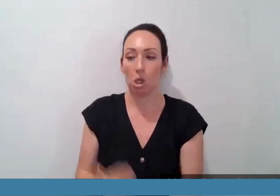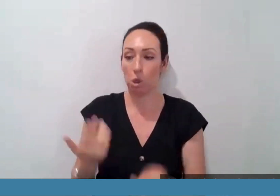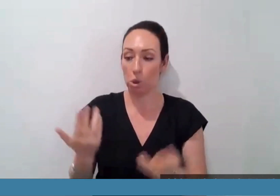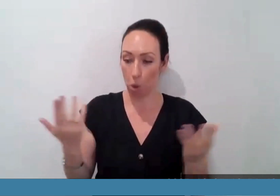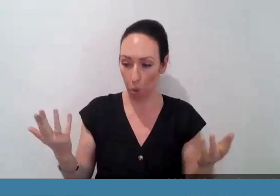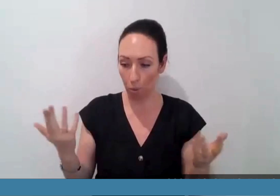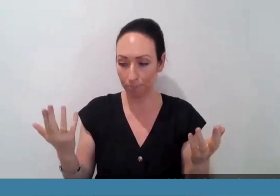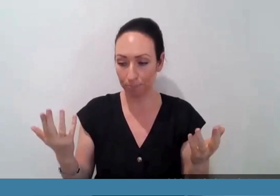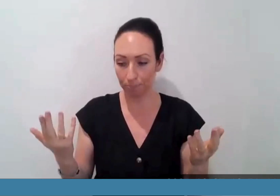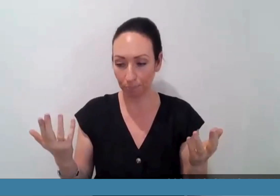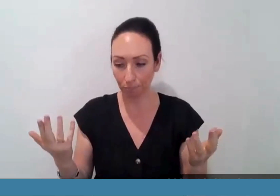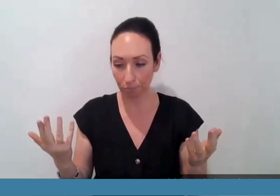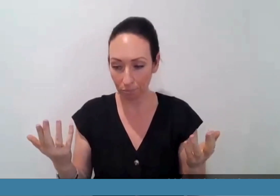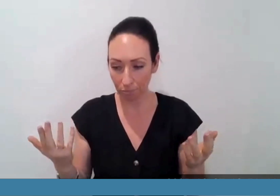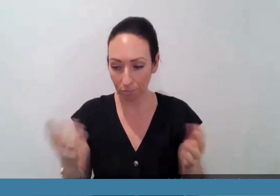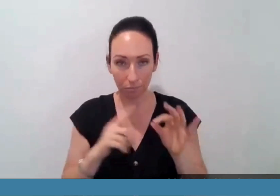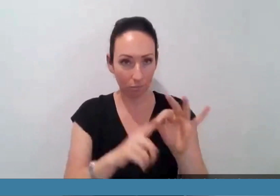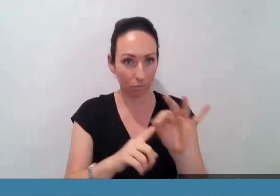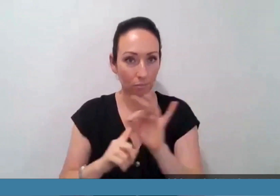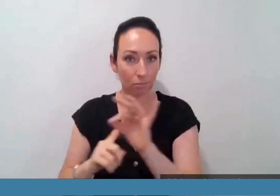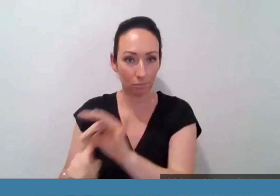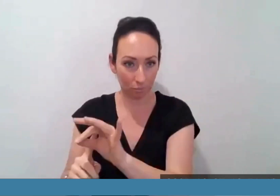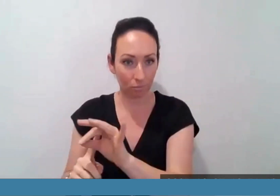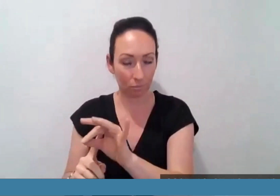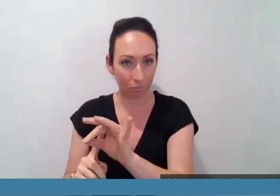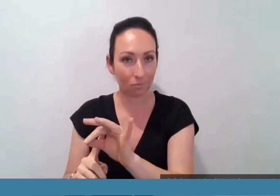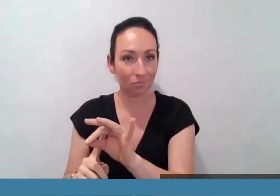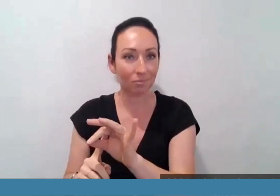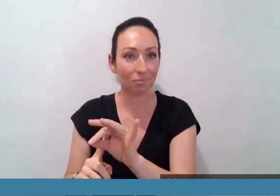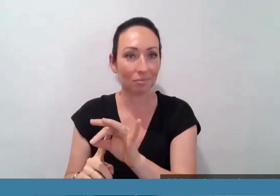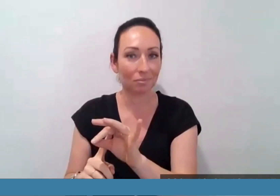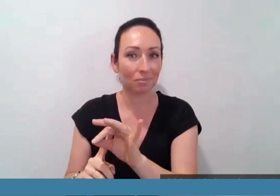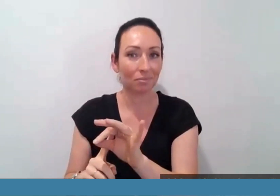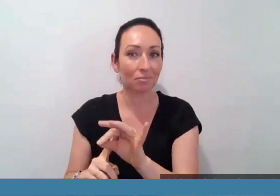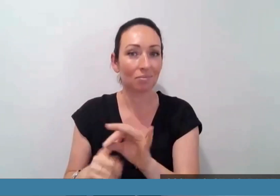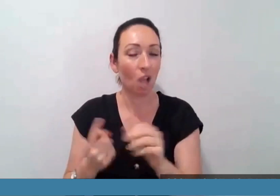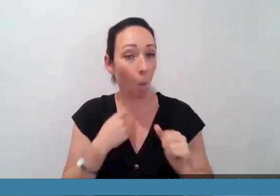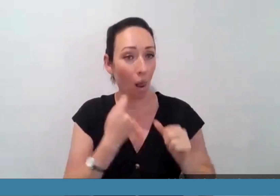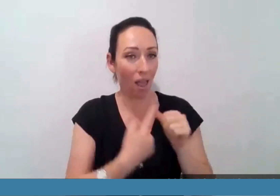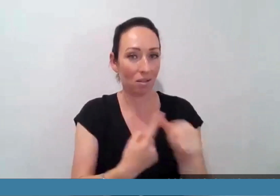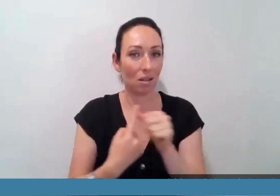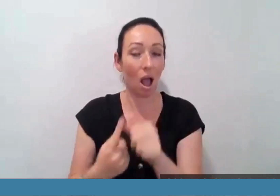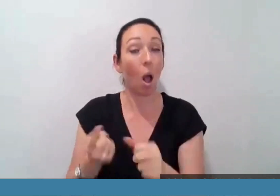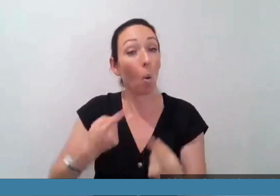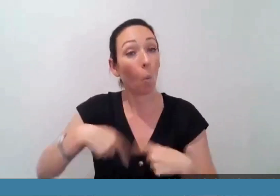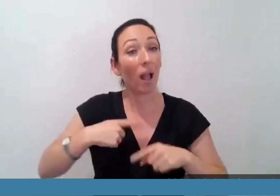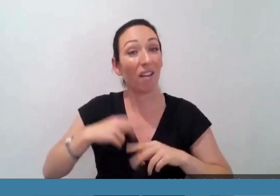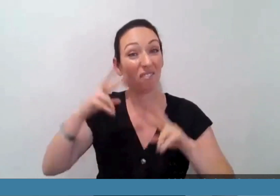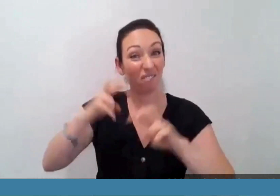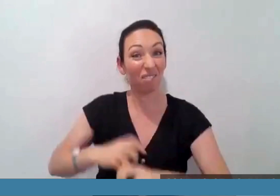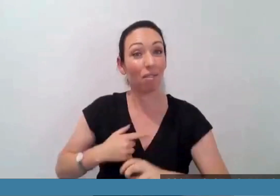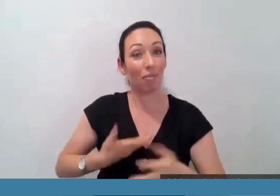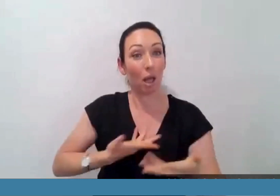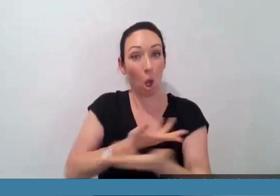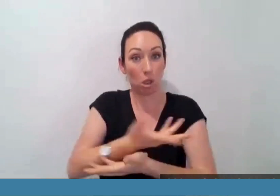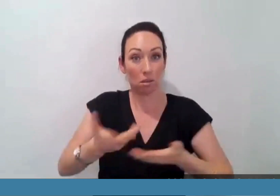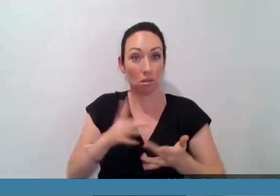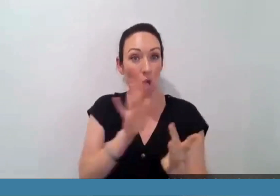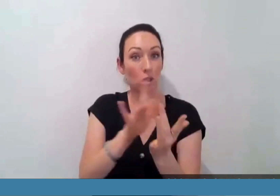So yeah, in response to those questions, what we learned through our consultation process is that there is already a lot of